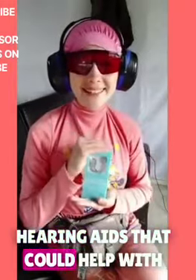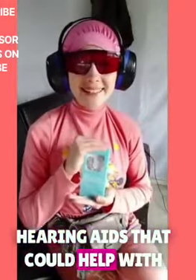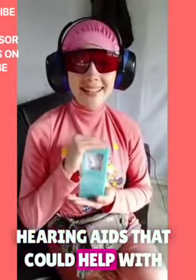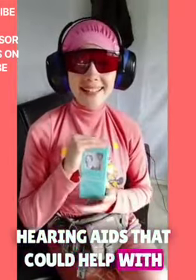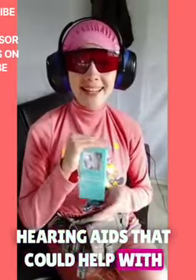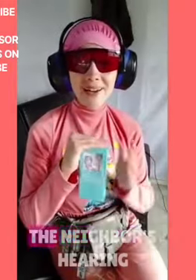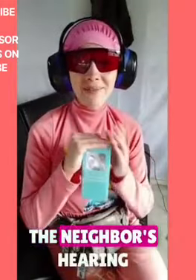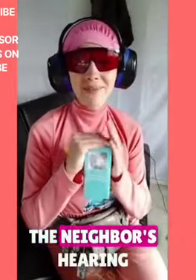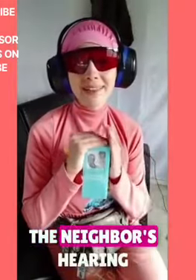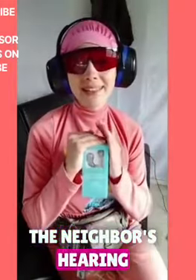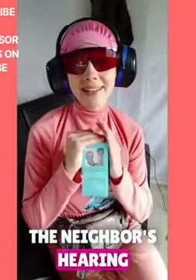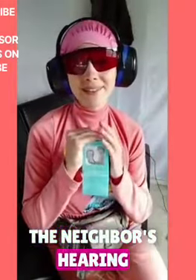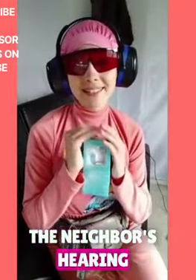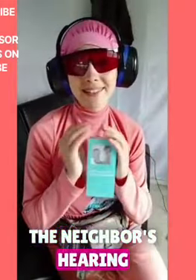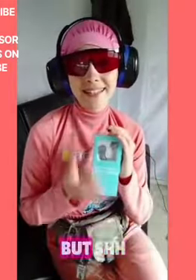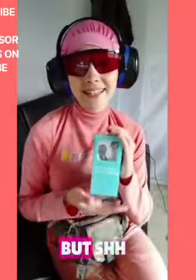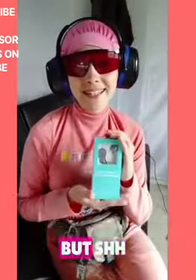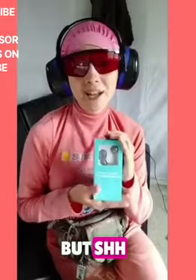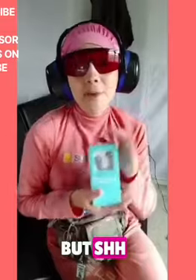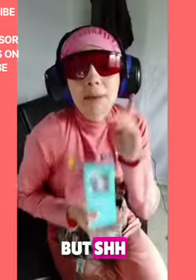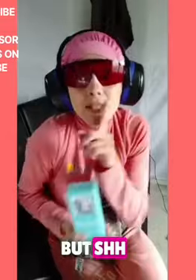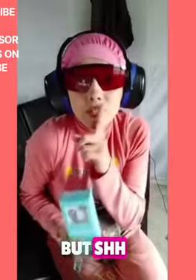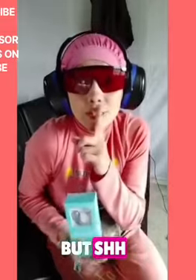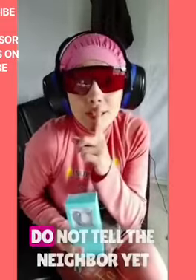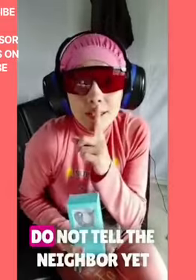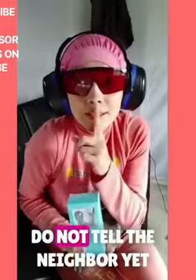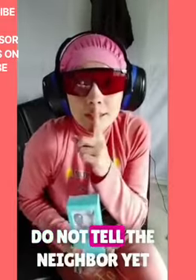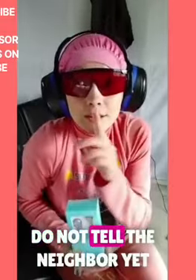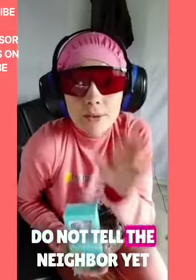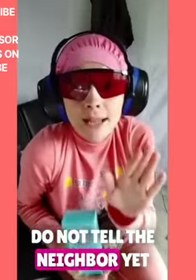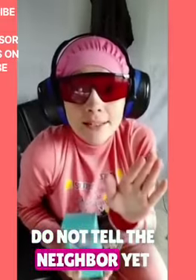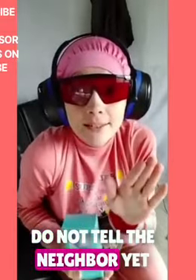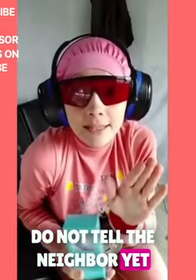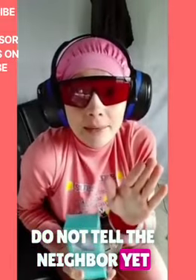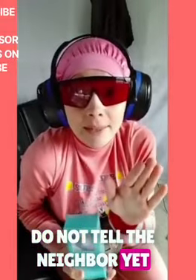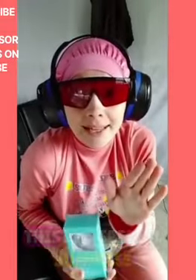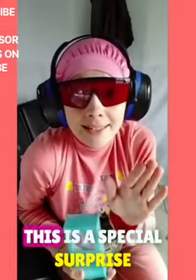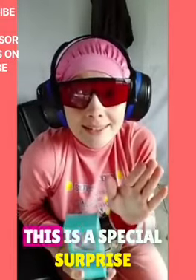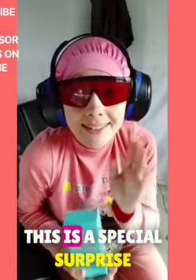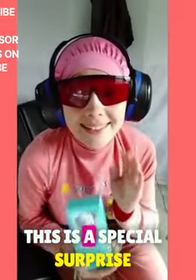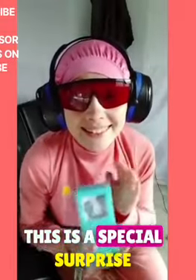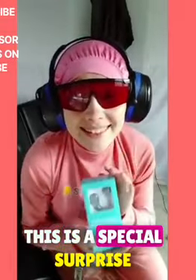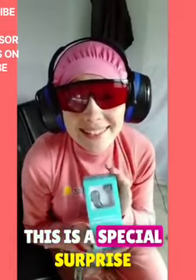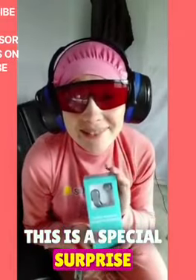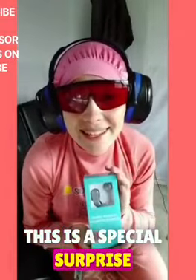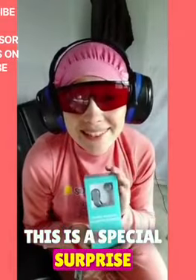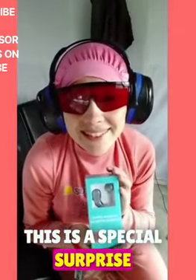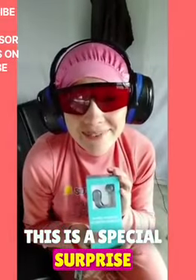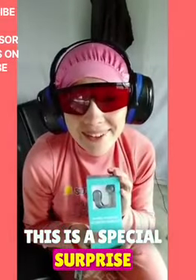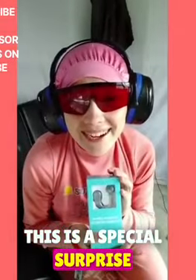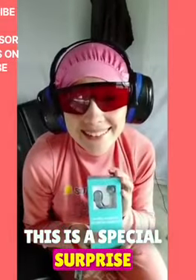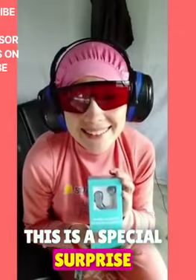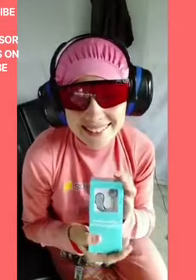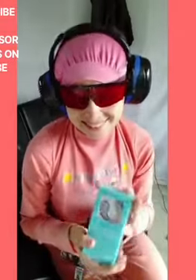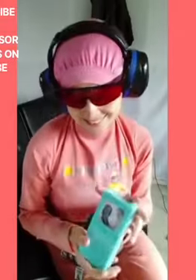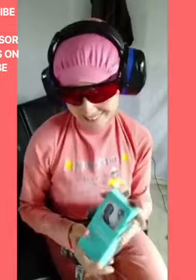help with the neighbor's hearing. But shh, do not tell the neighbor yet. This is a special surprise.